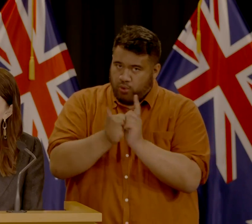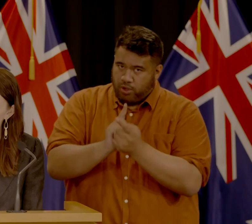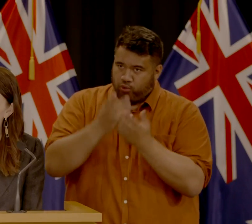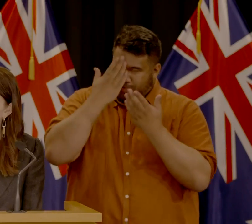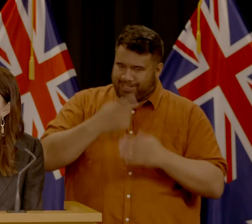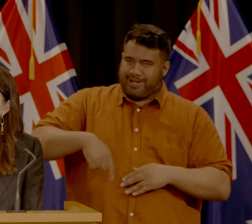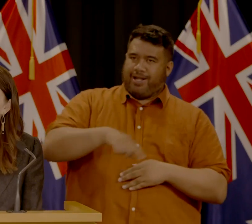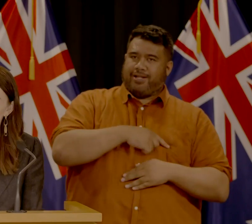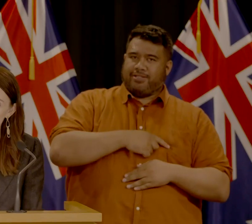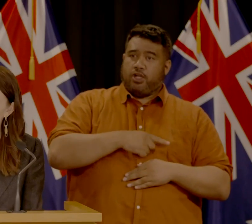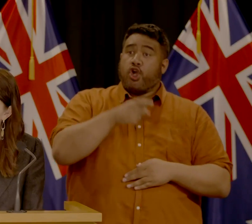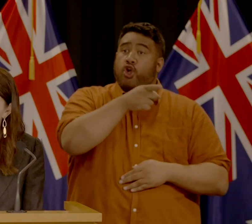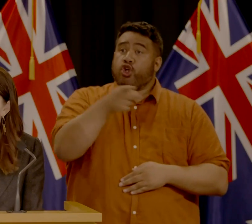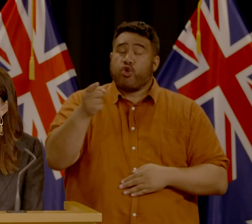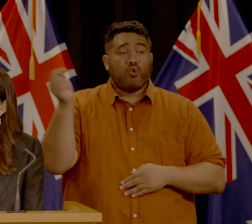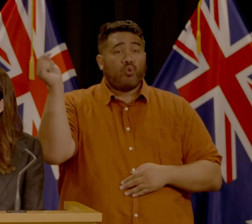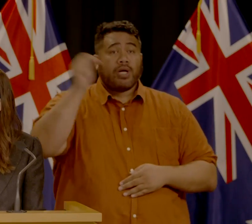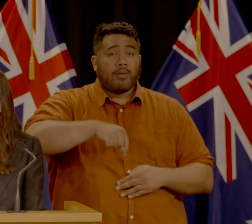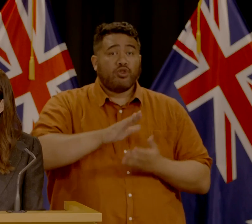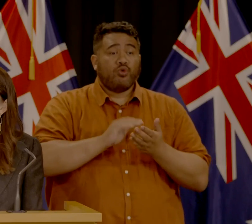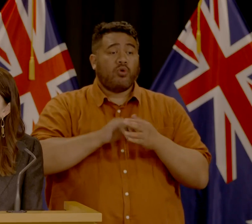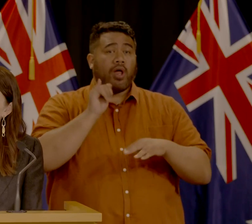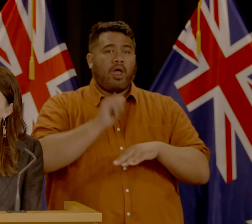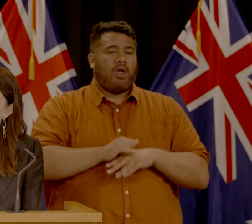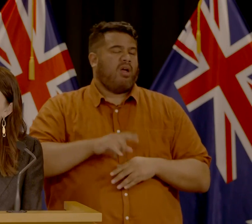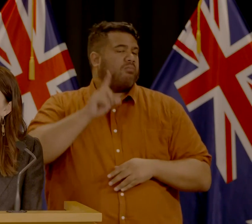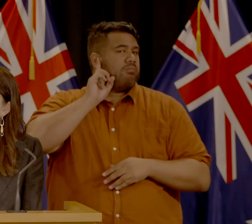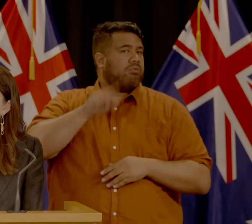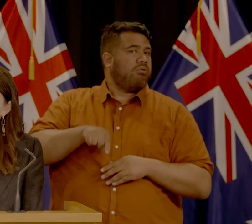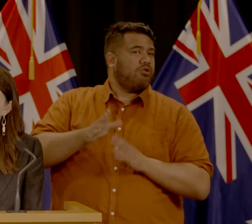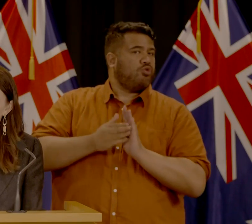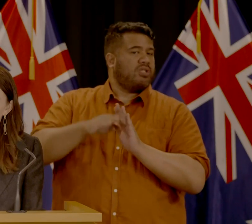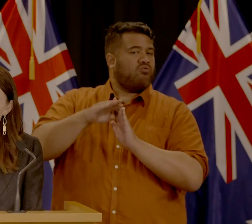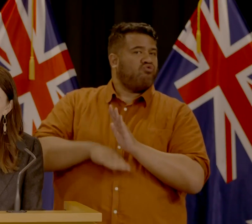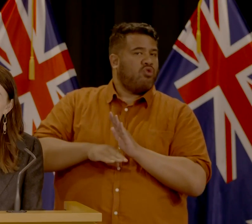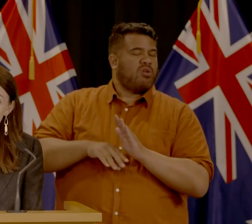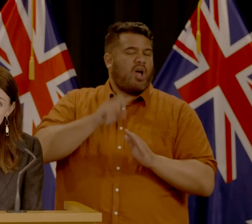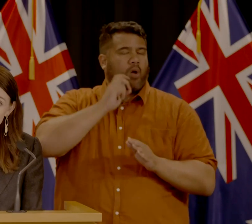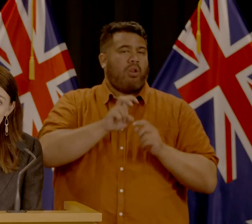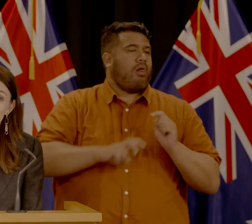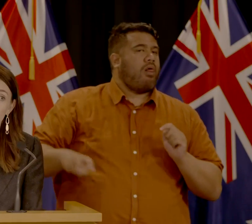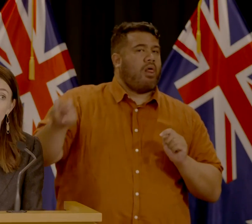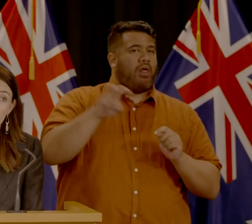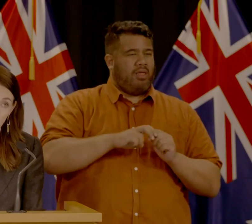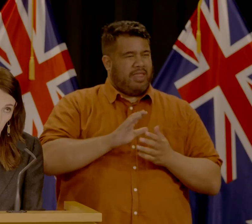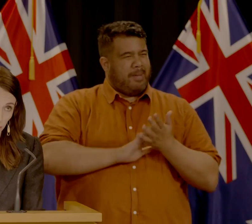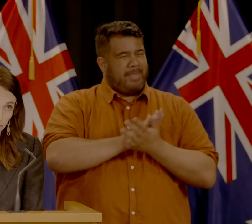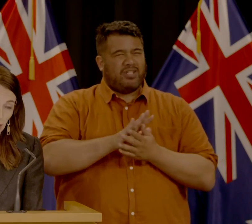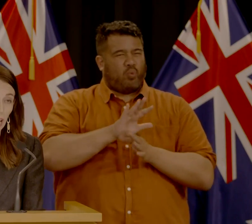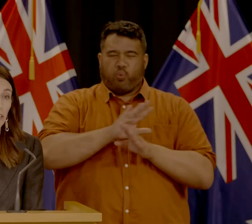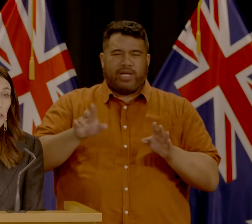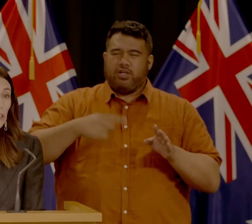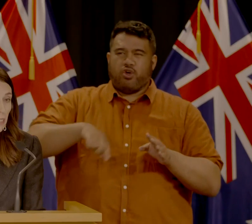you come here and have no intention of following our requirements to self-isolate, frankly, you are not